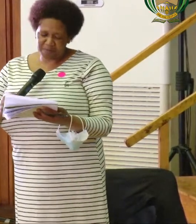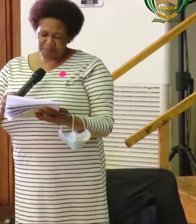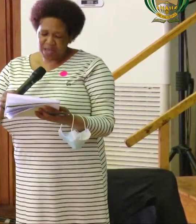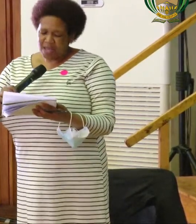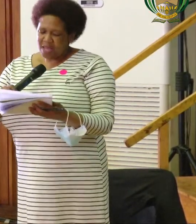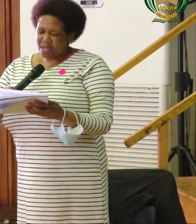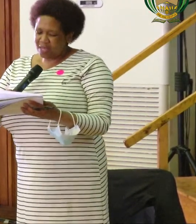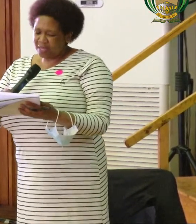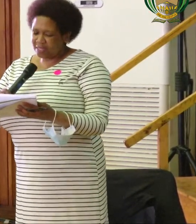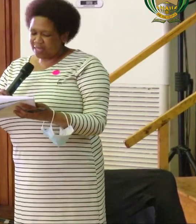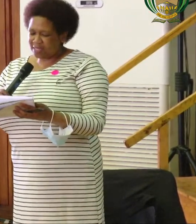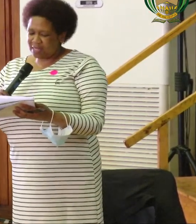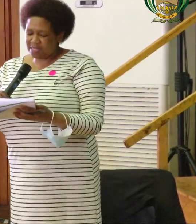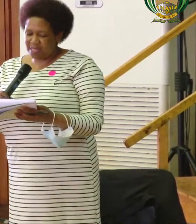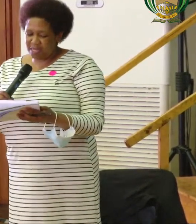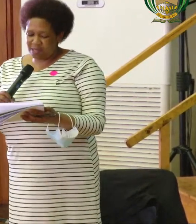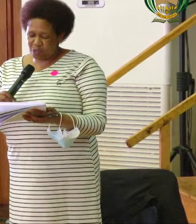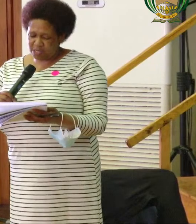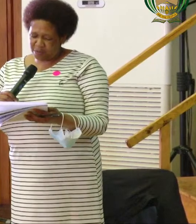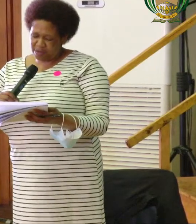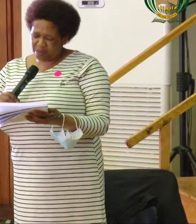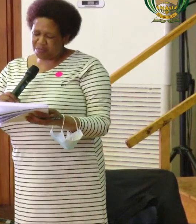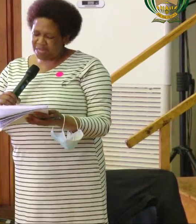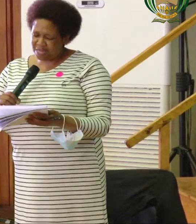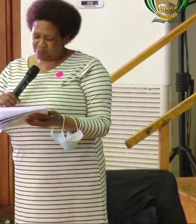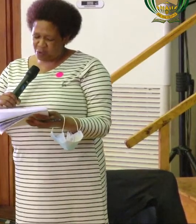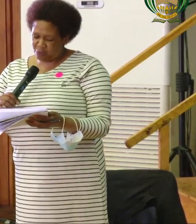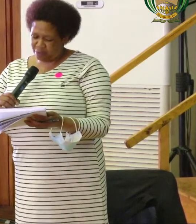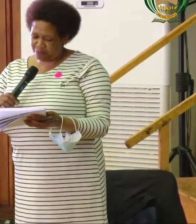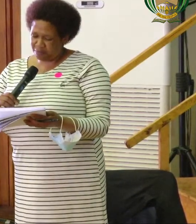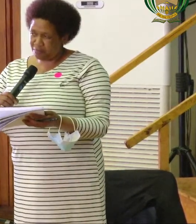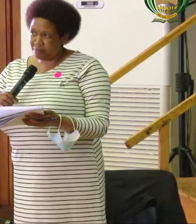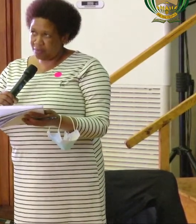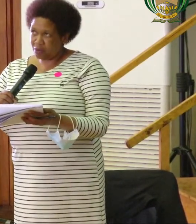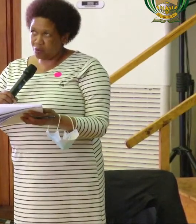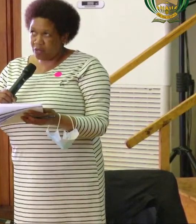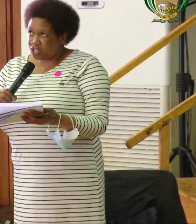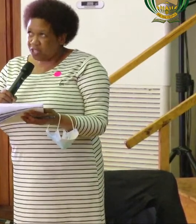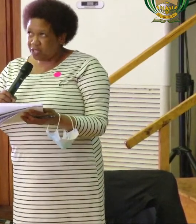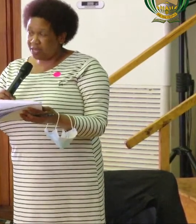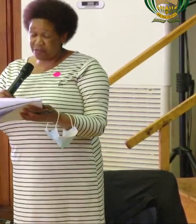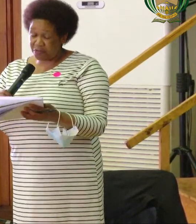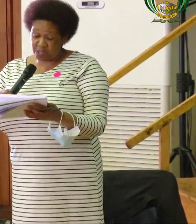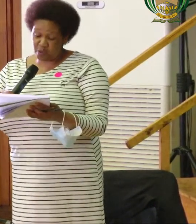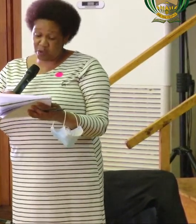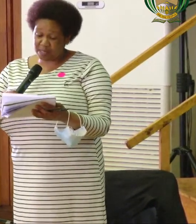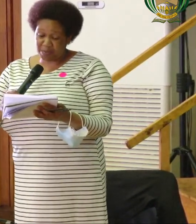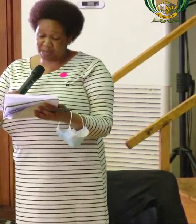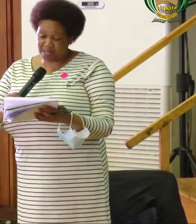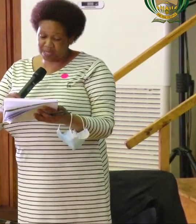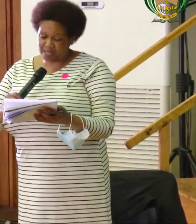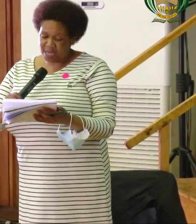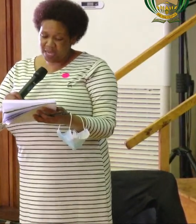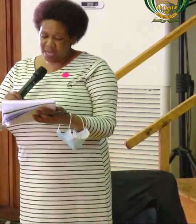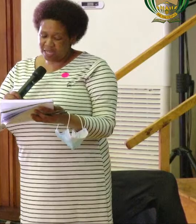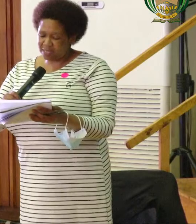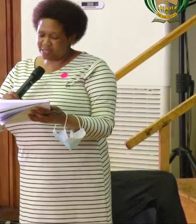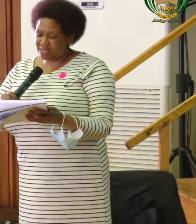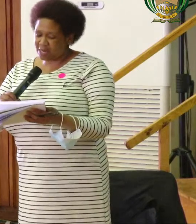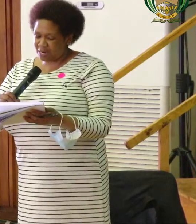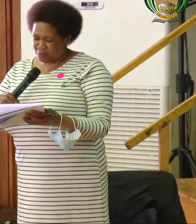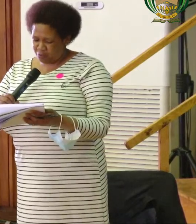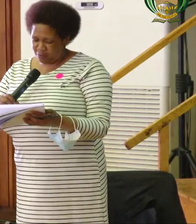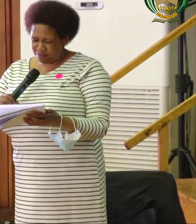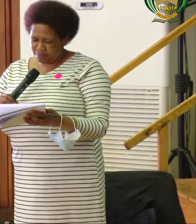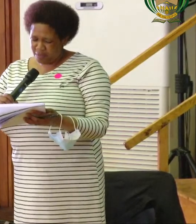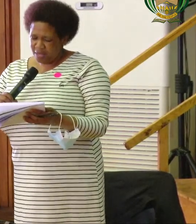why. He says that here in Mosselbay, the biggest problem, which he refers to as apartheid, is the